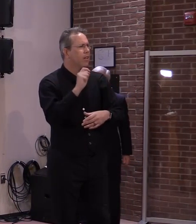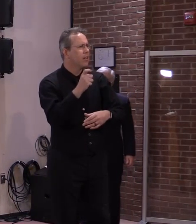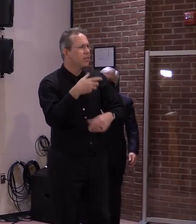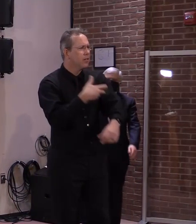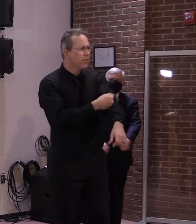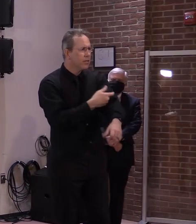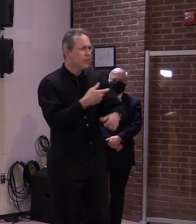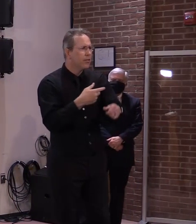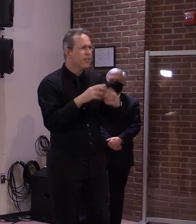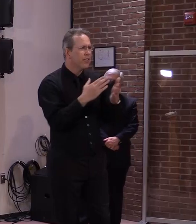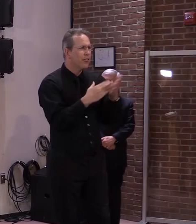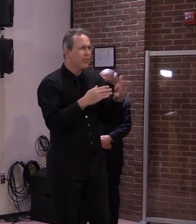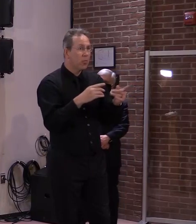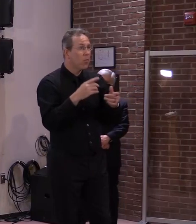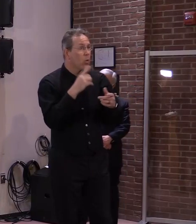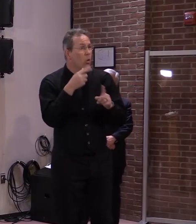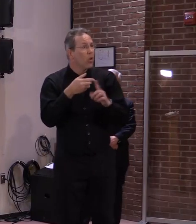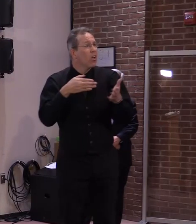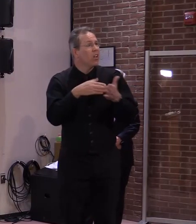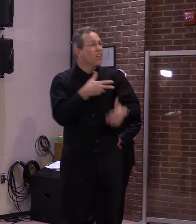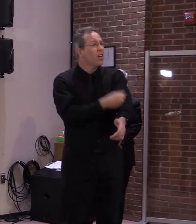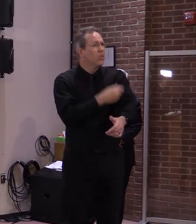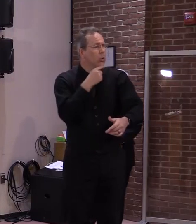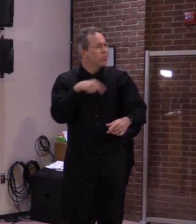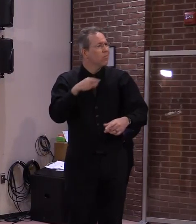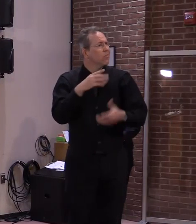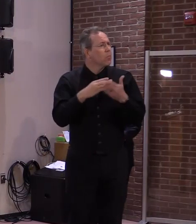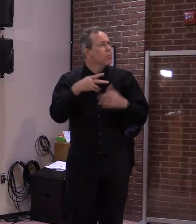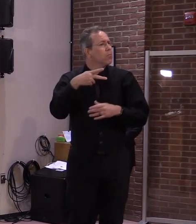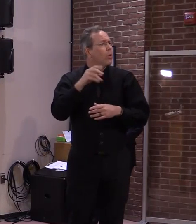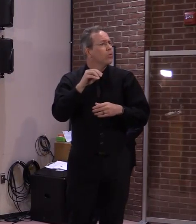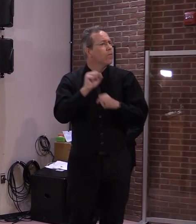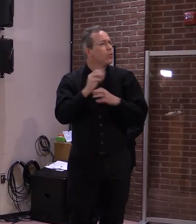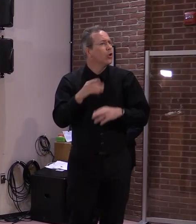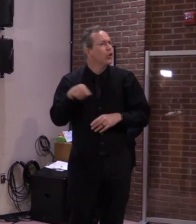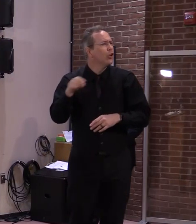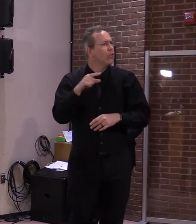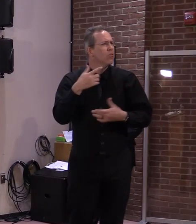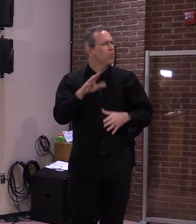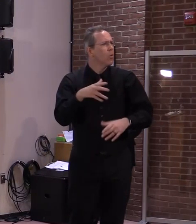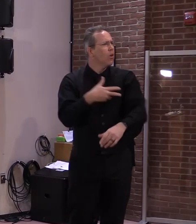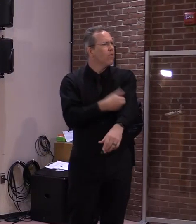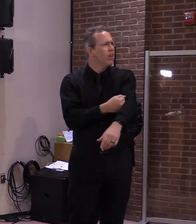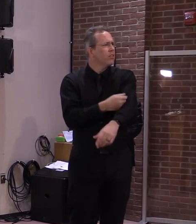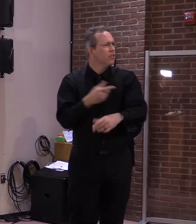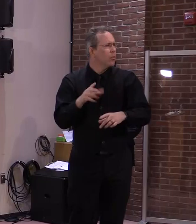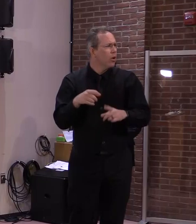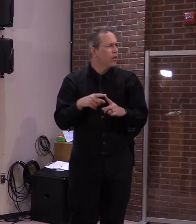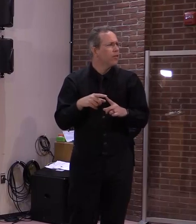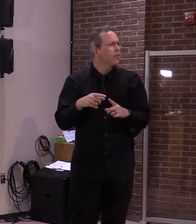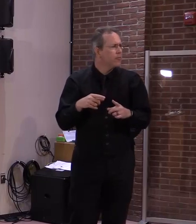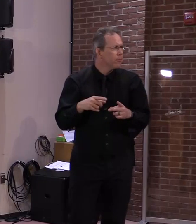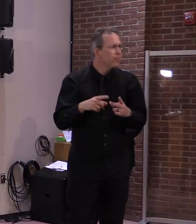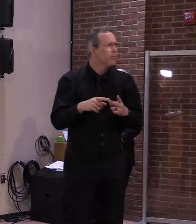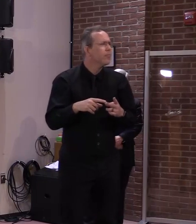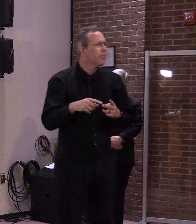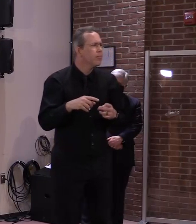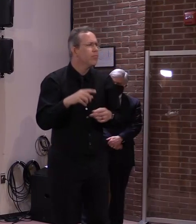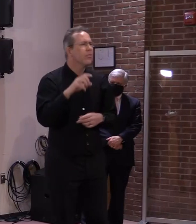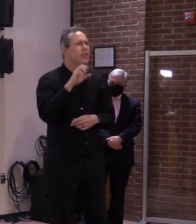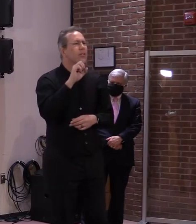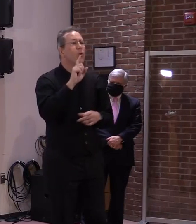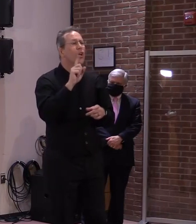some of their disparity. But as far as public officials go, as you guys already know, the select board in Stanford